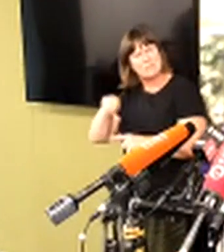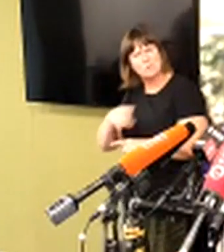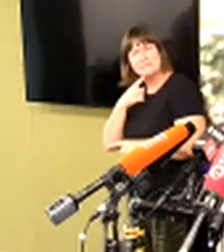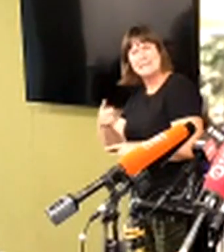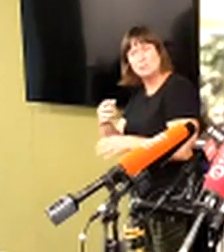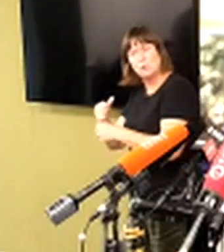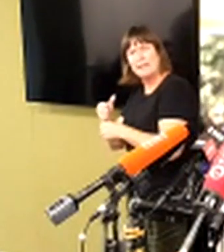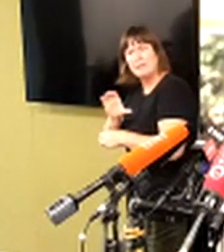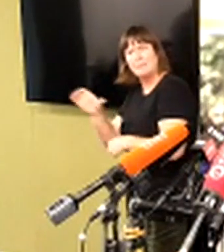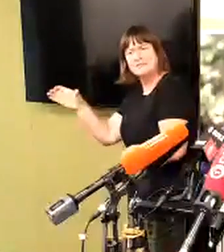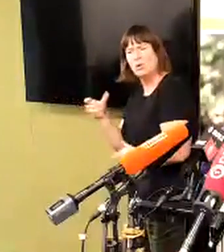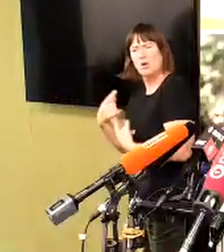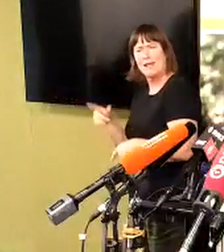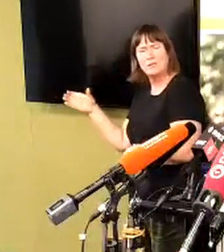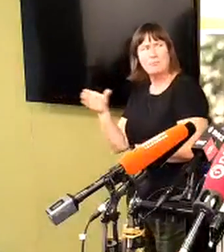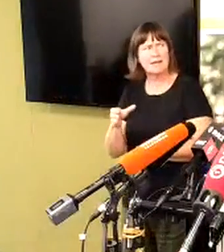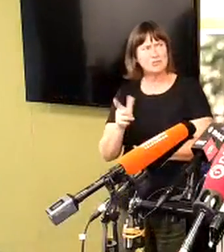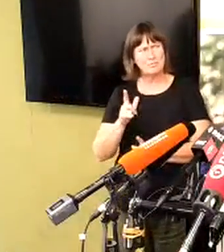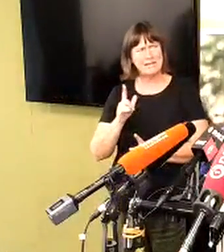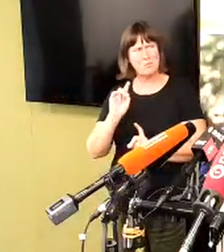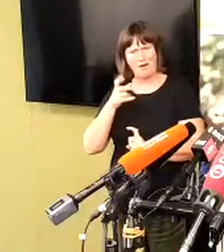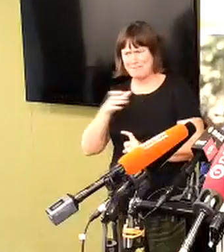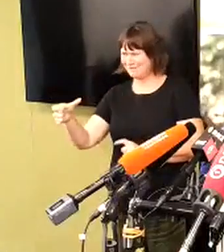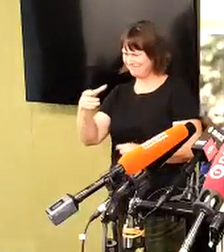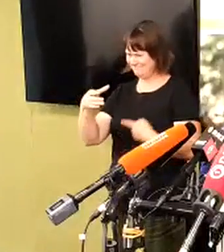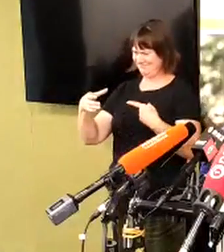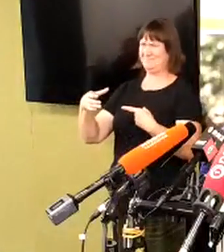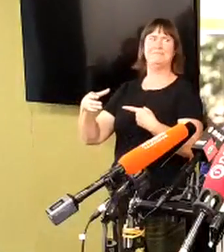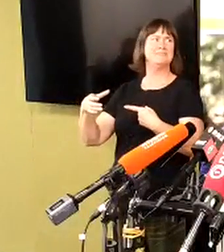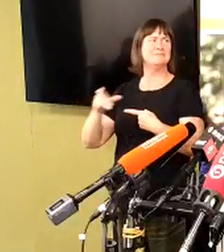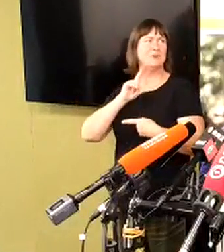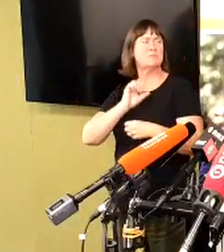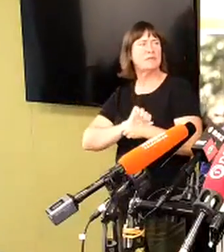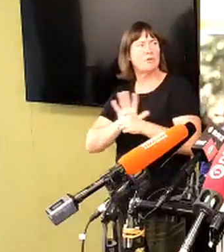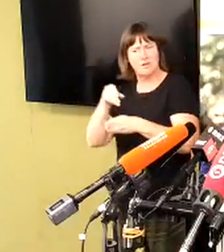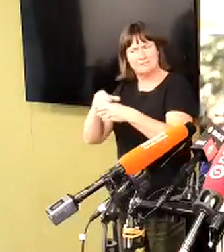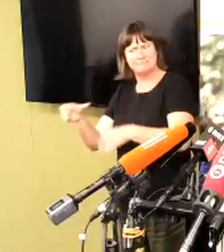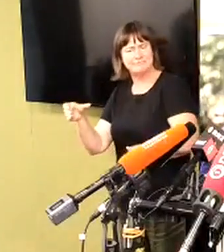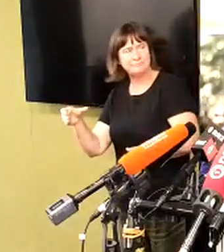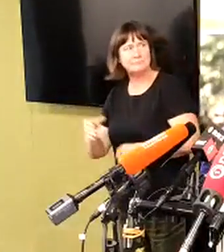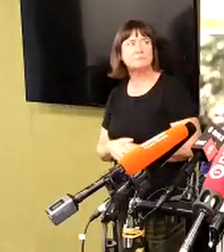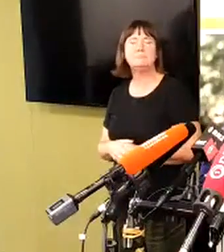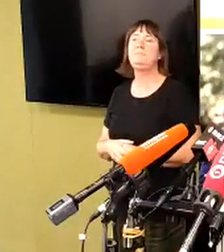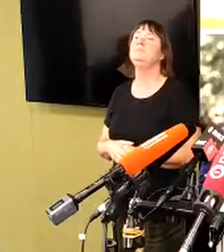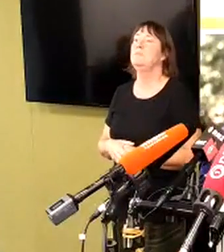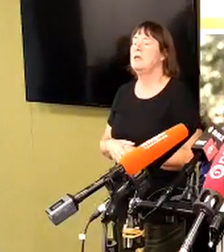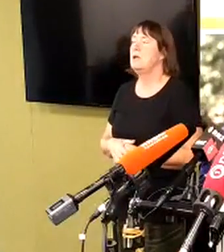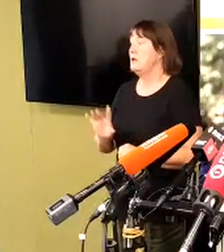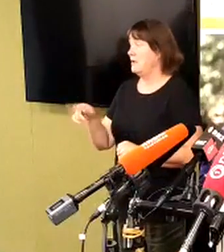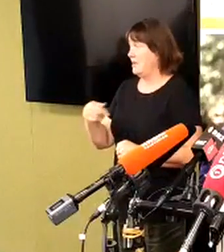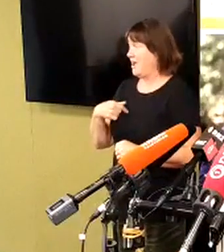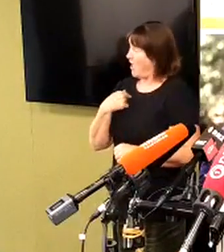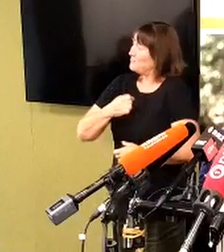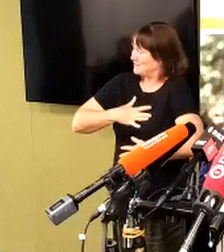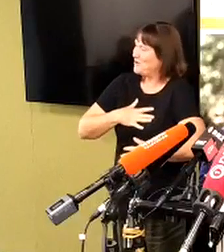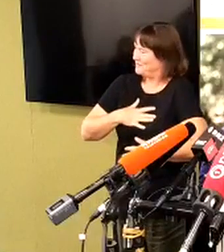bringing their keep cups in for use. Should we be wary of keep cups carrying coronavirus? Well, I think that what I would say, and I have a